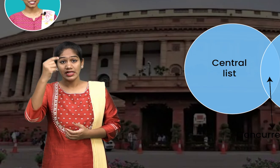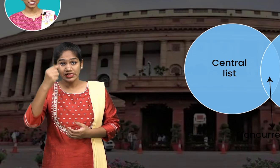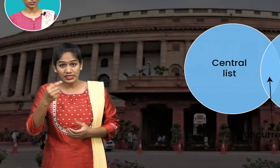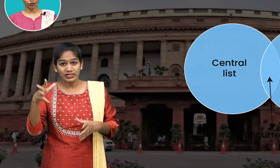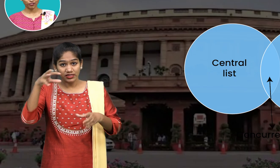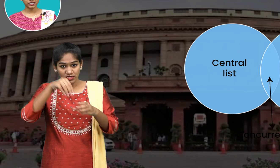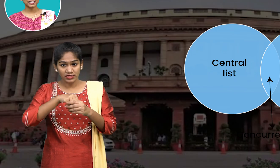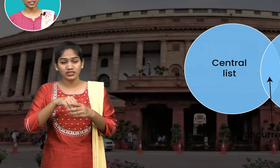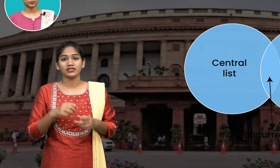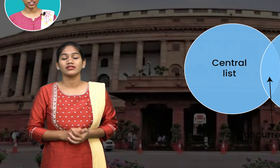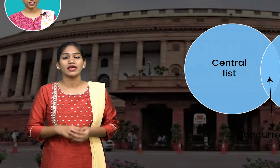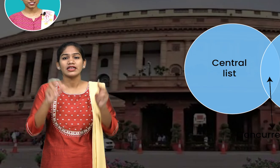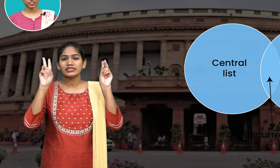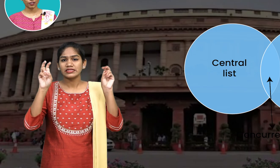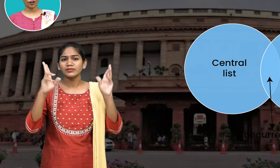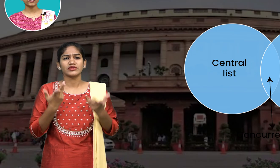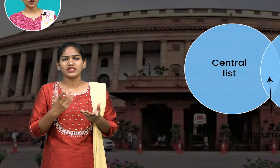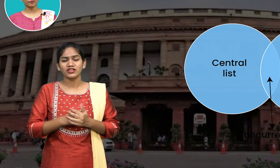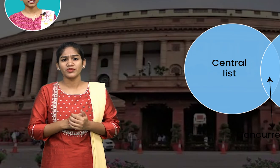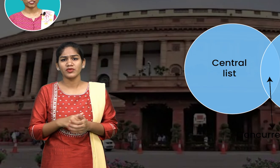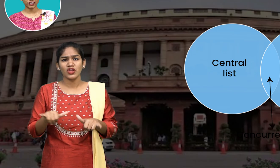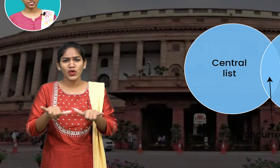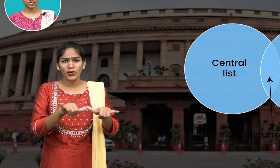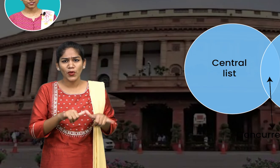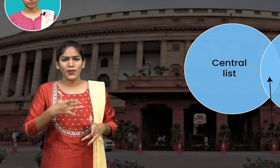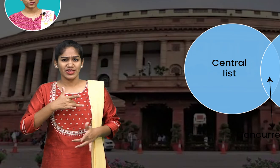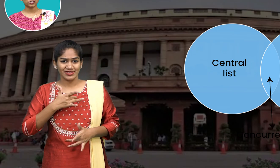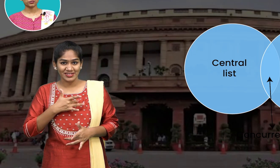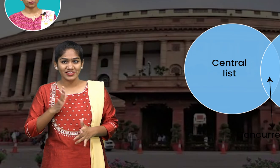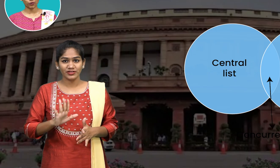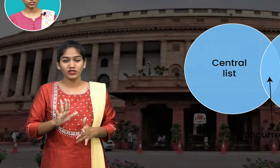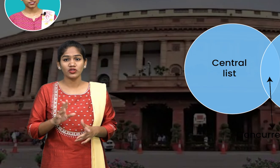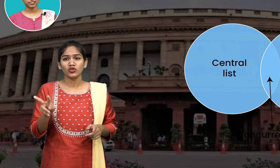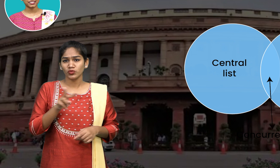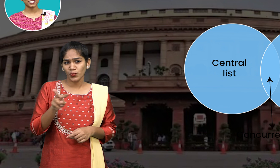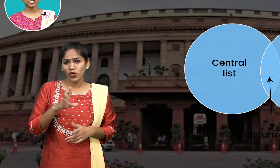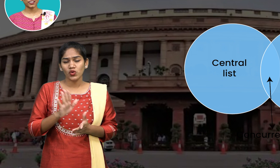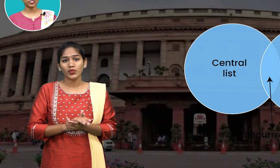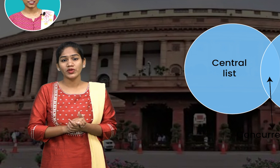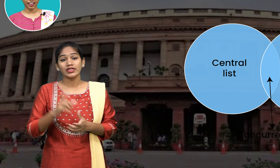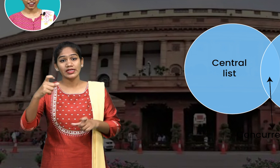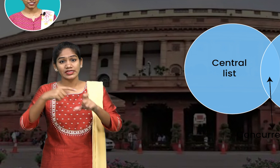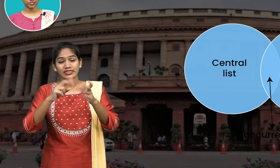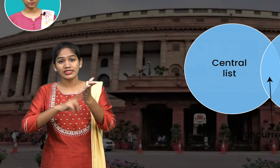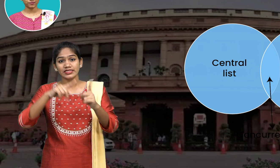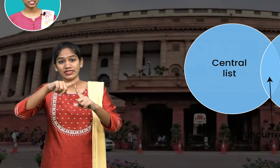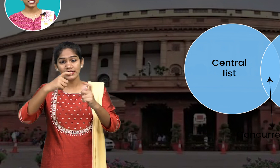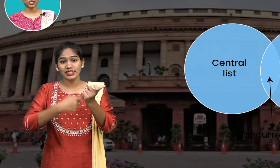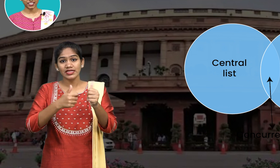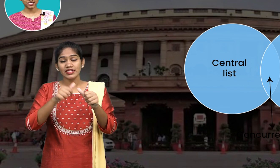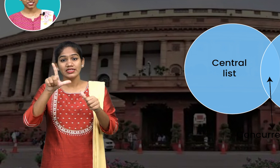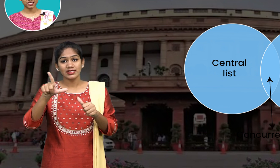List consists of subjects of common interest to both the central and